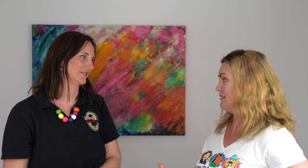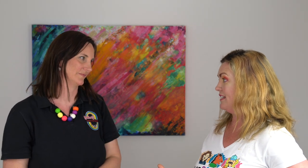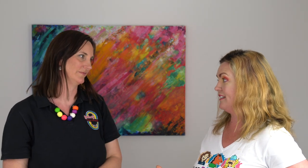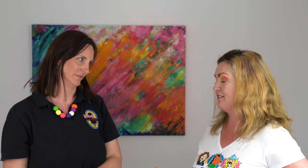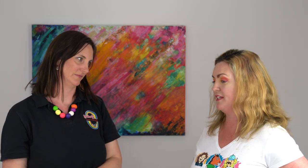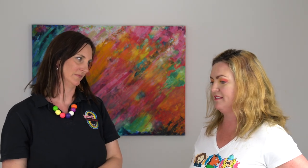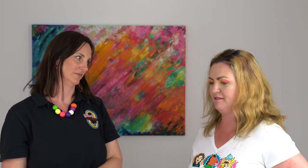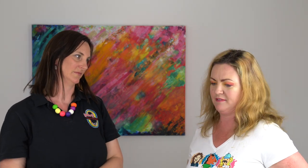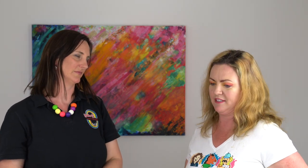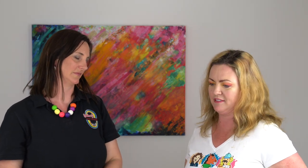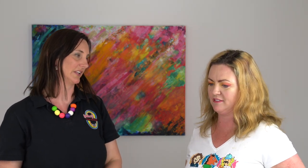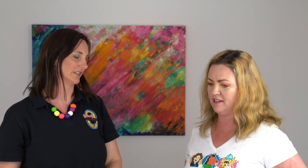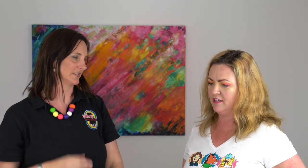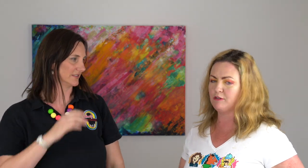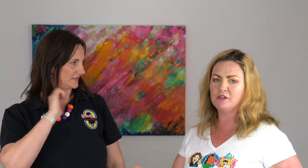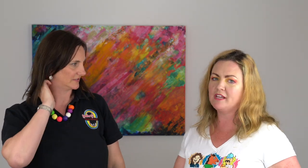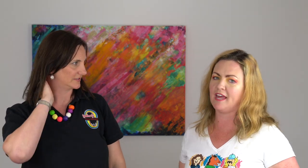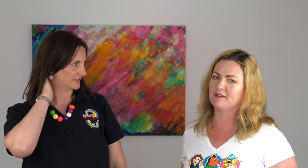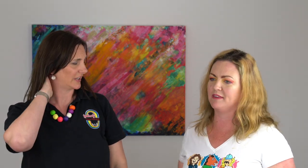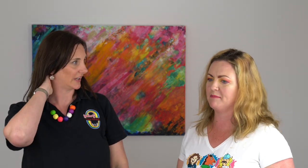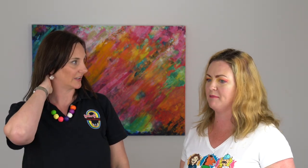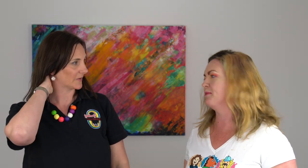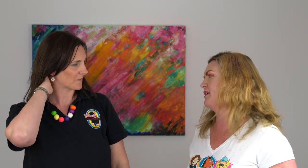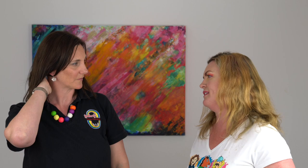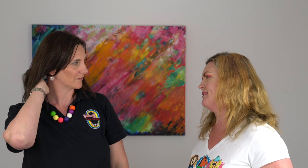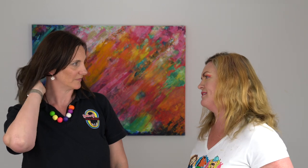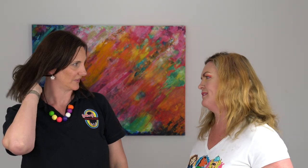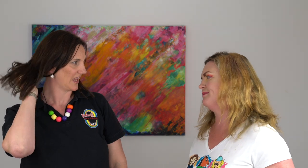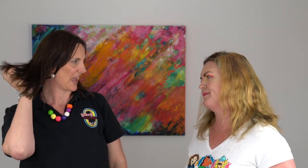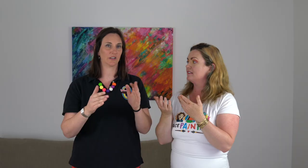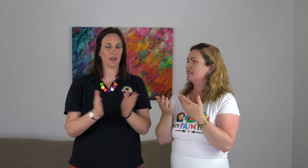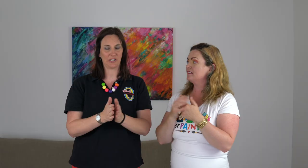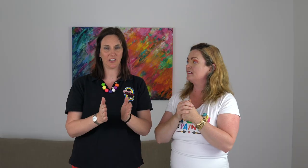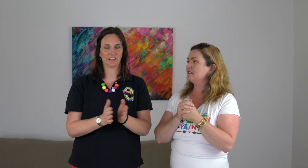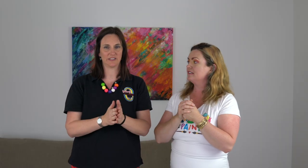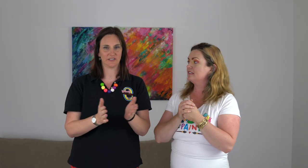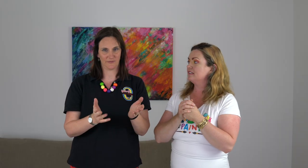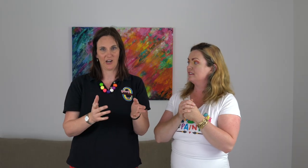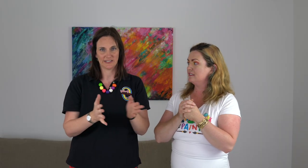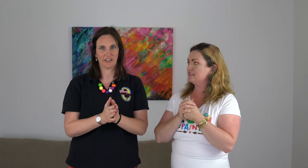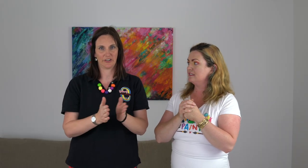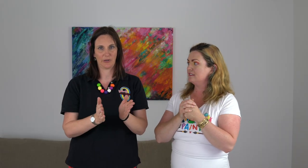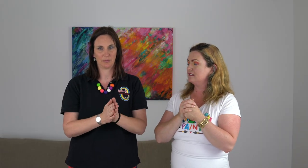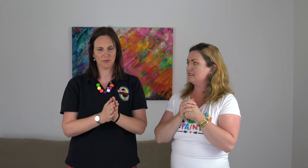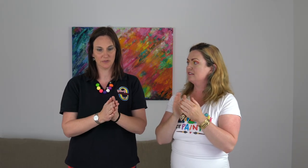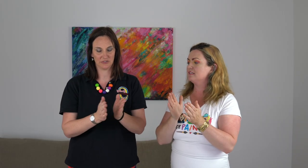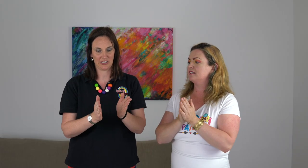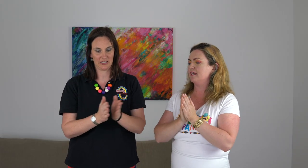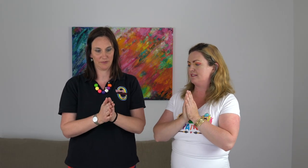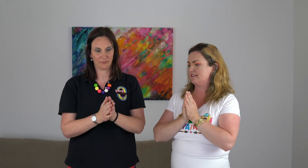way that we can it is. Communicate with other people like this. So. Clapping like this is for us hearing people. Yes.